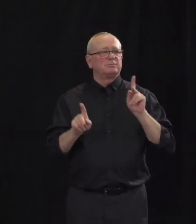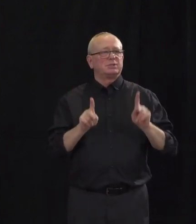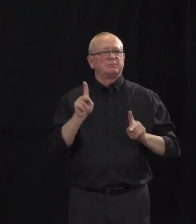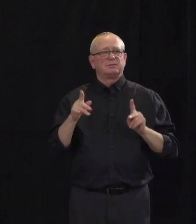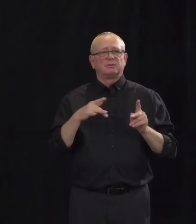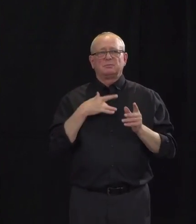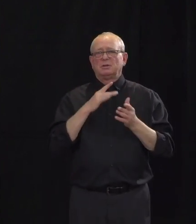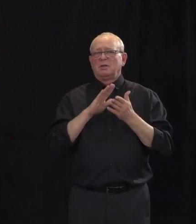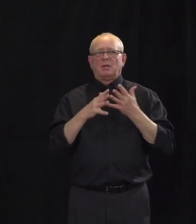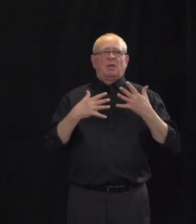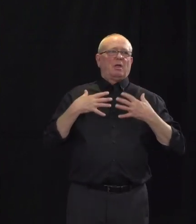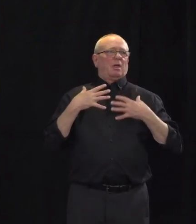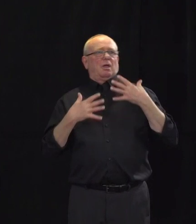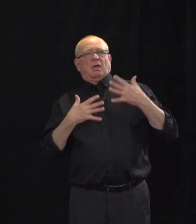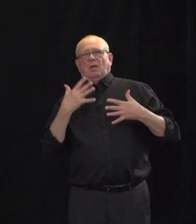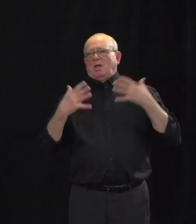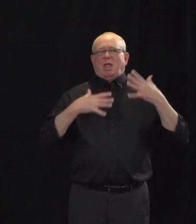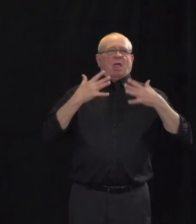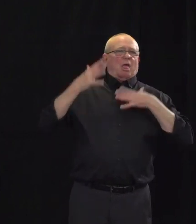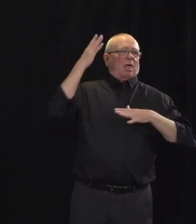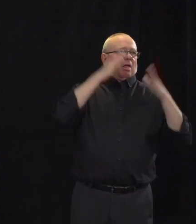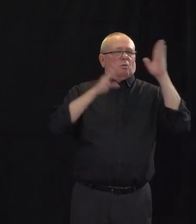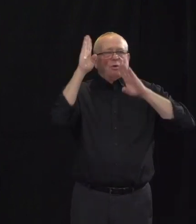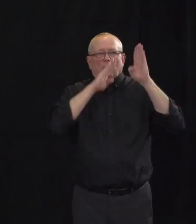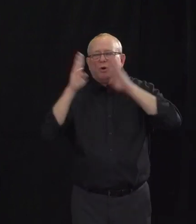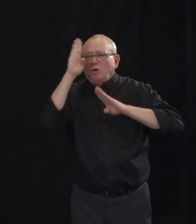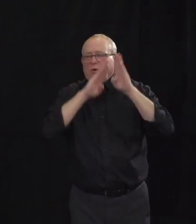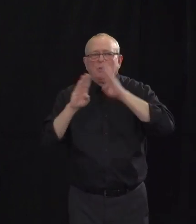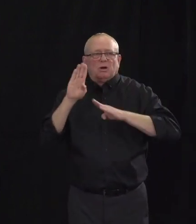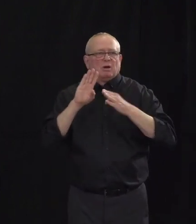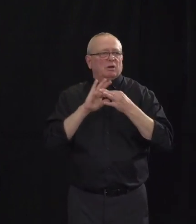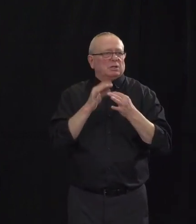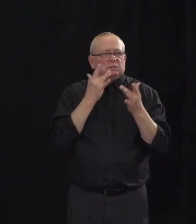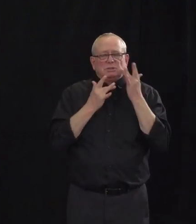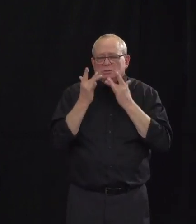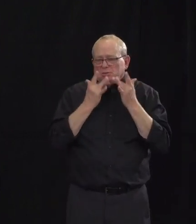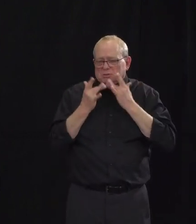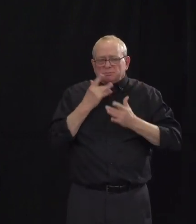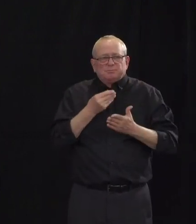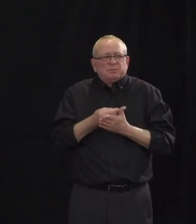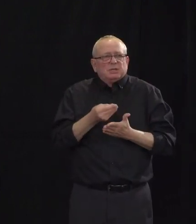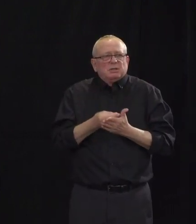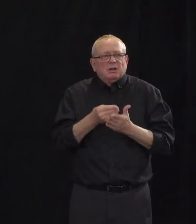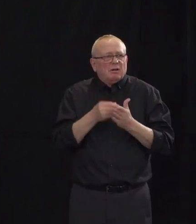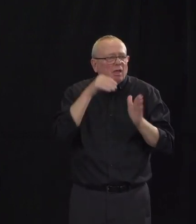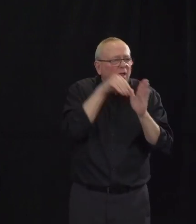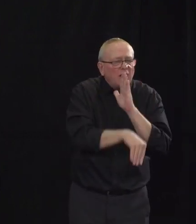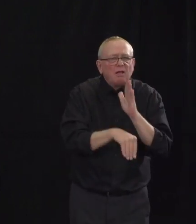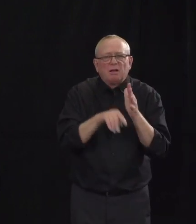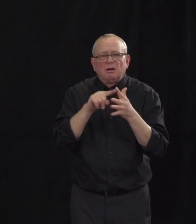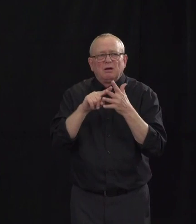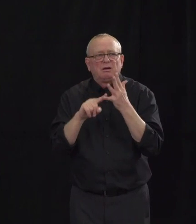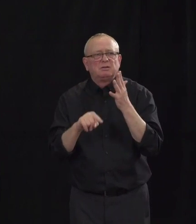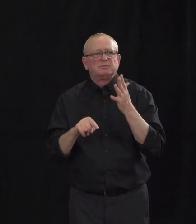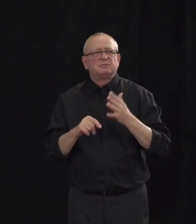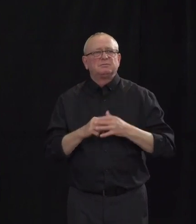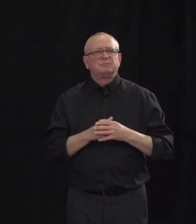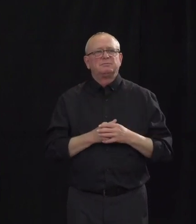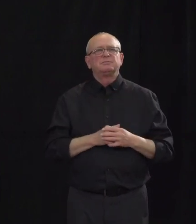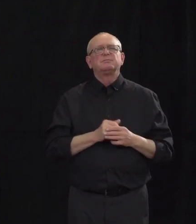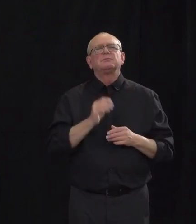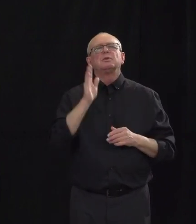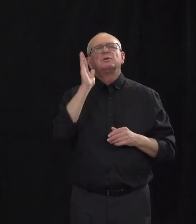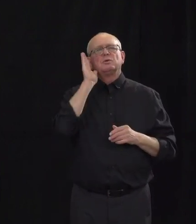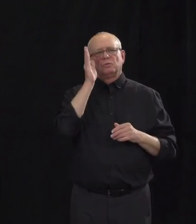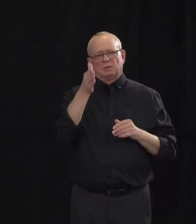we and the Government of Canada are doing in a moment to try to assist those individuals facing this time of great economic challenge.